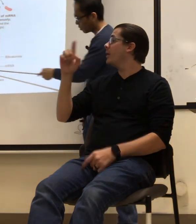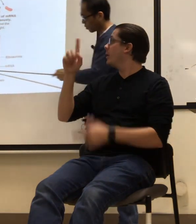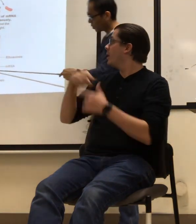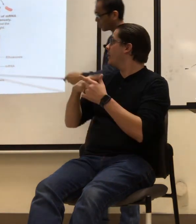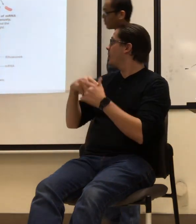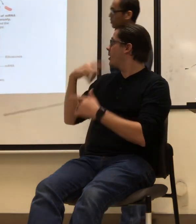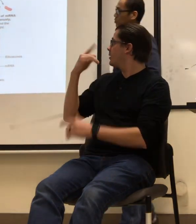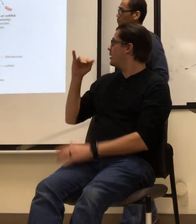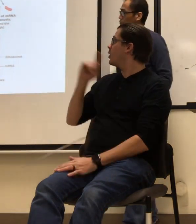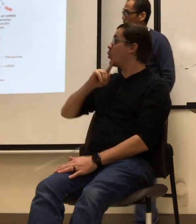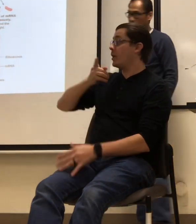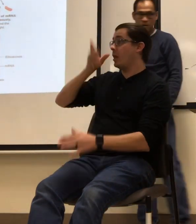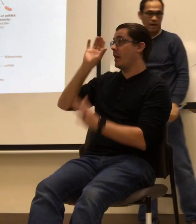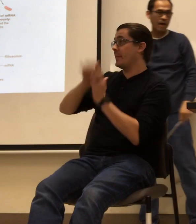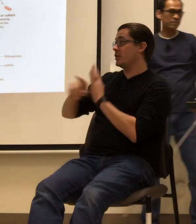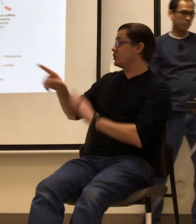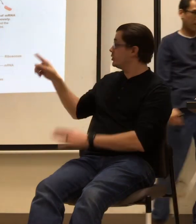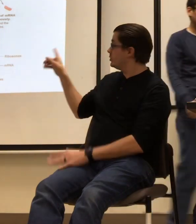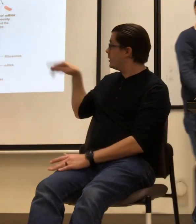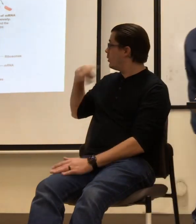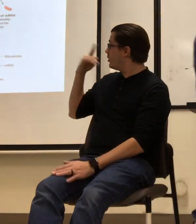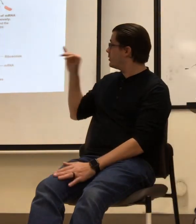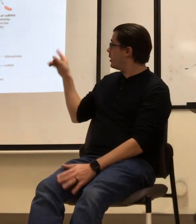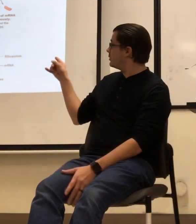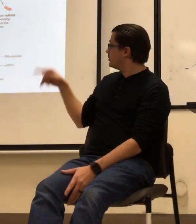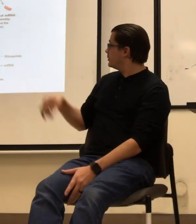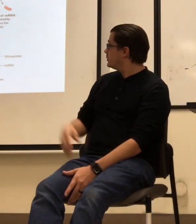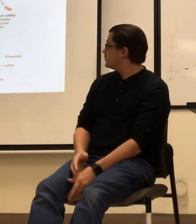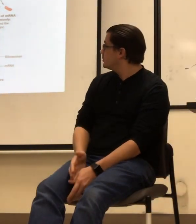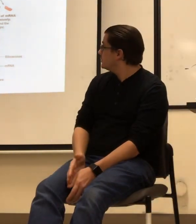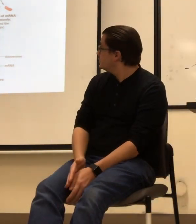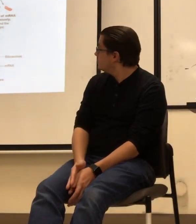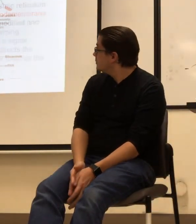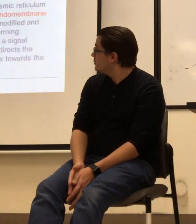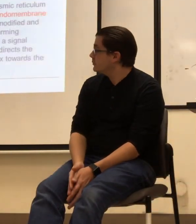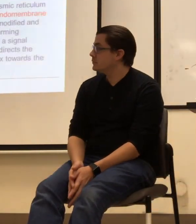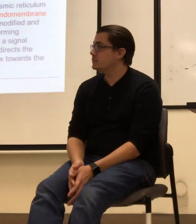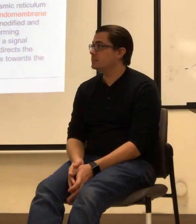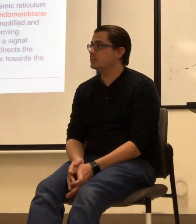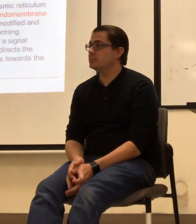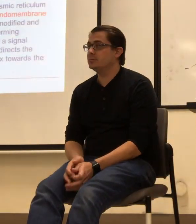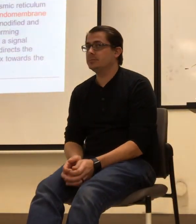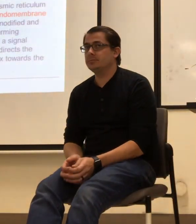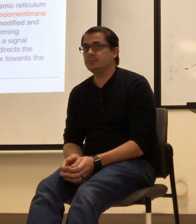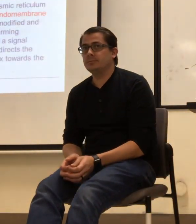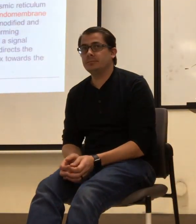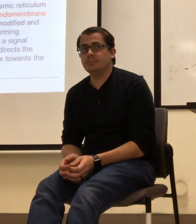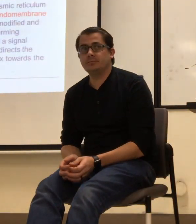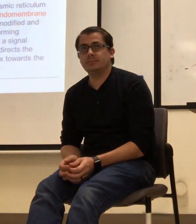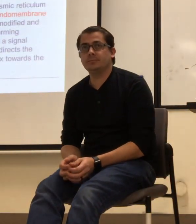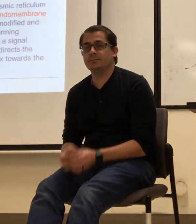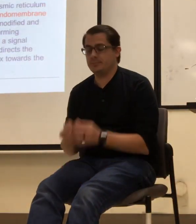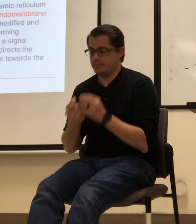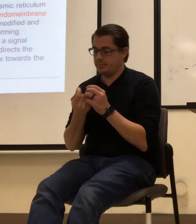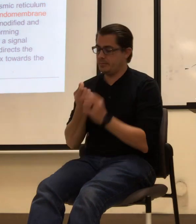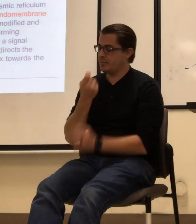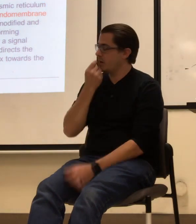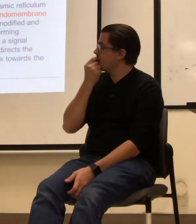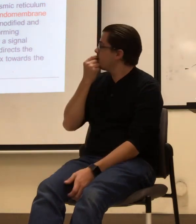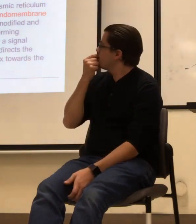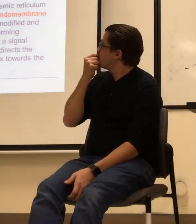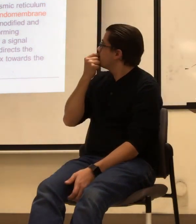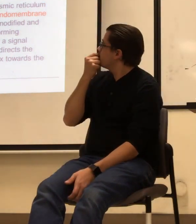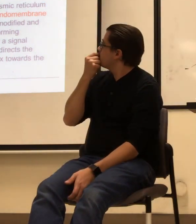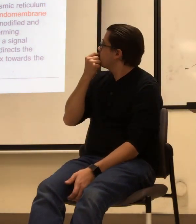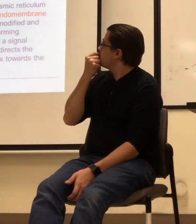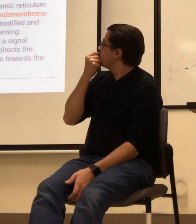in a real image. Then you kind of have some processing to do. And what happens? Well,